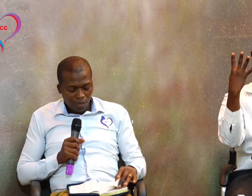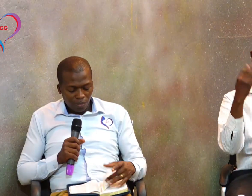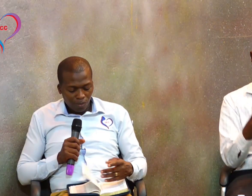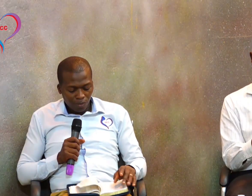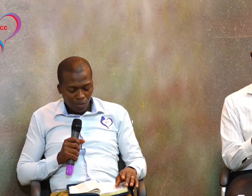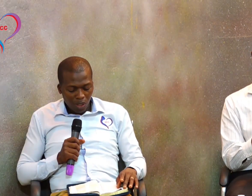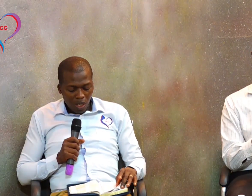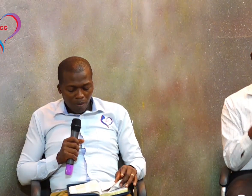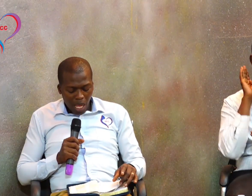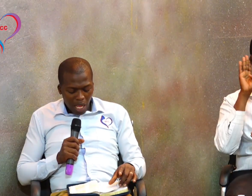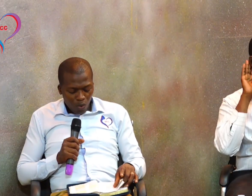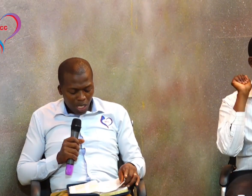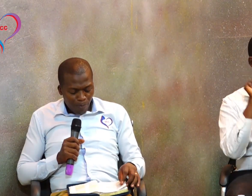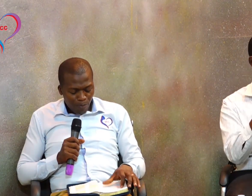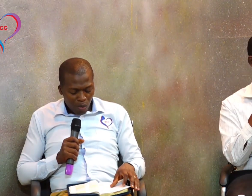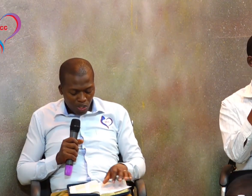hear what Paul says.